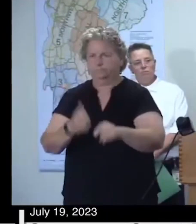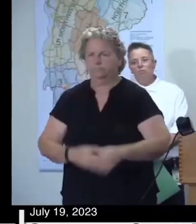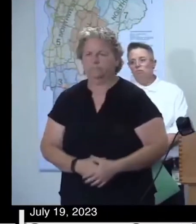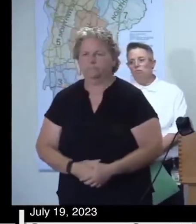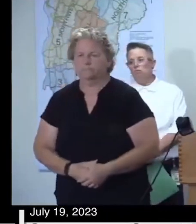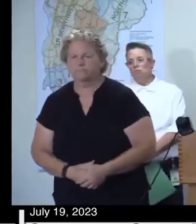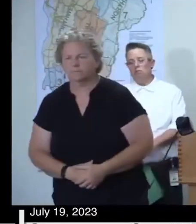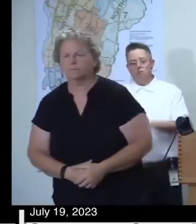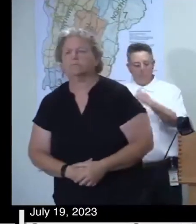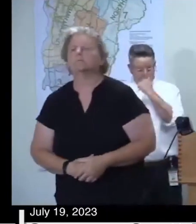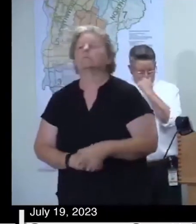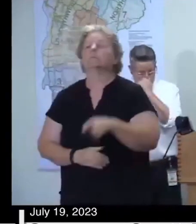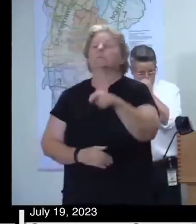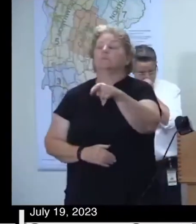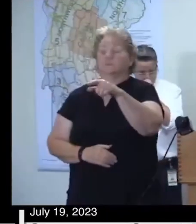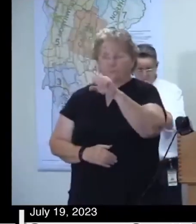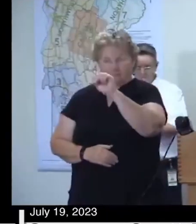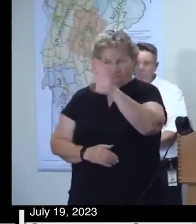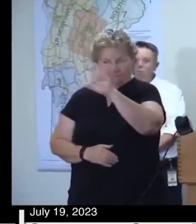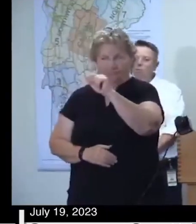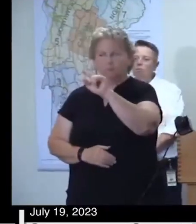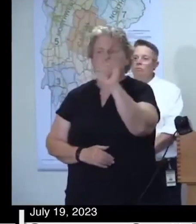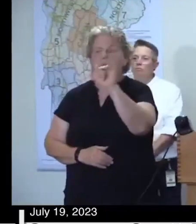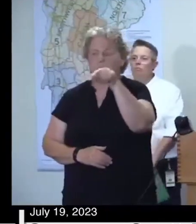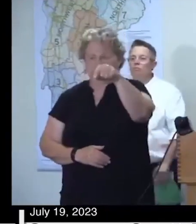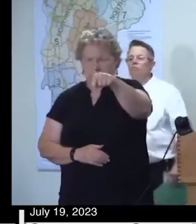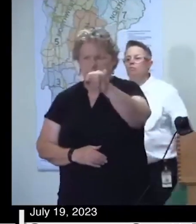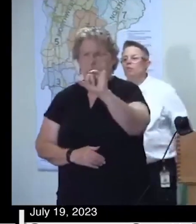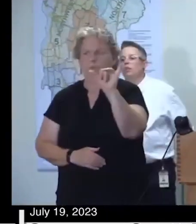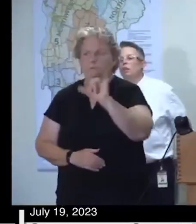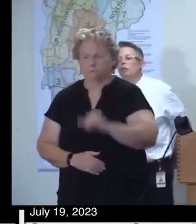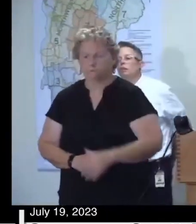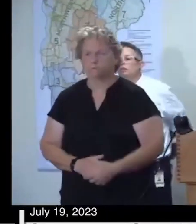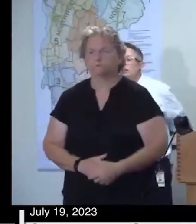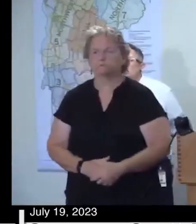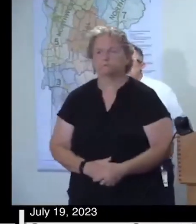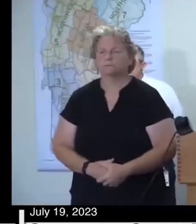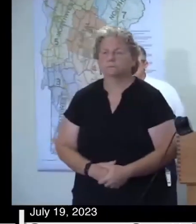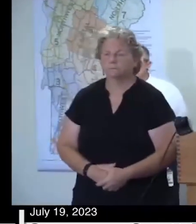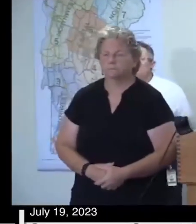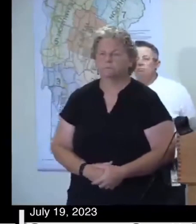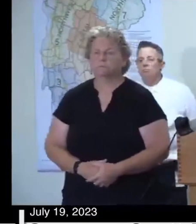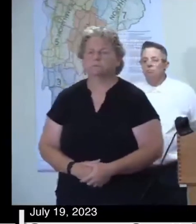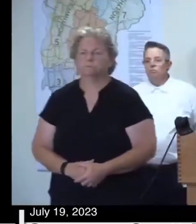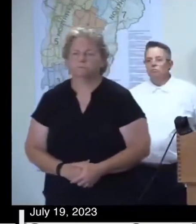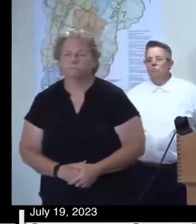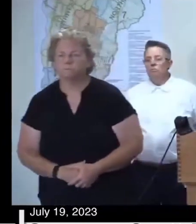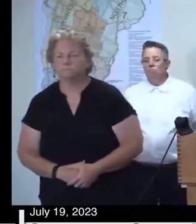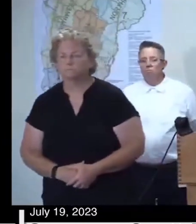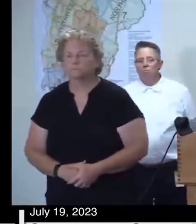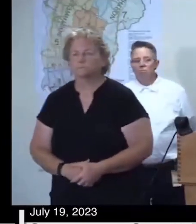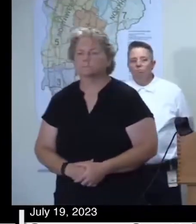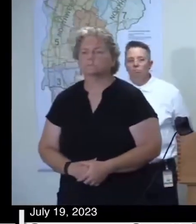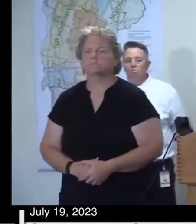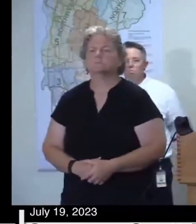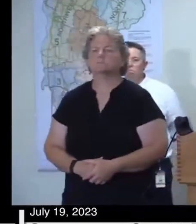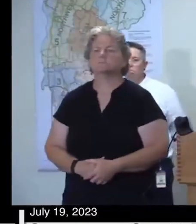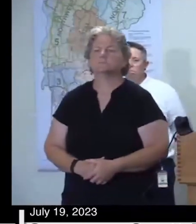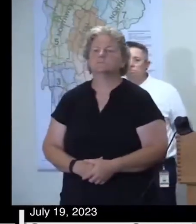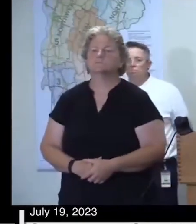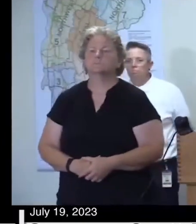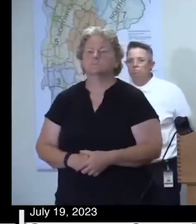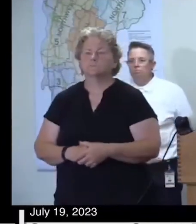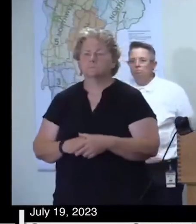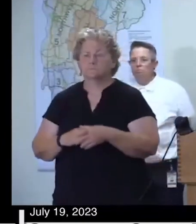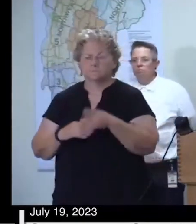us. You warned against scams. I don't know if you'd be the best person to answer this, but just has there been any incidents reported yet,